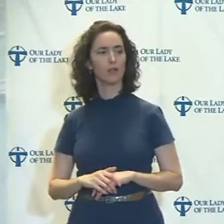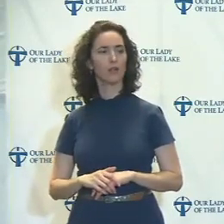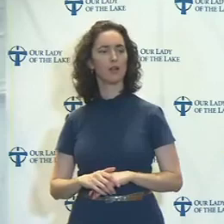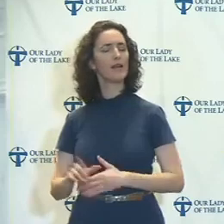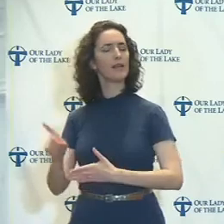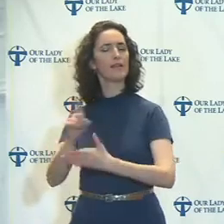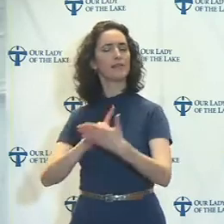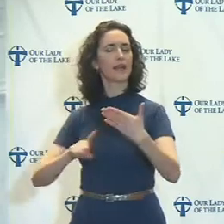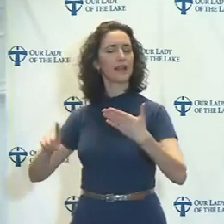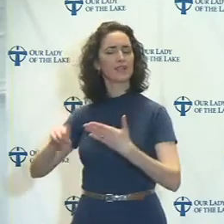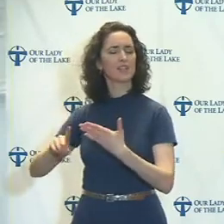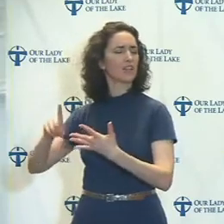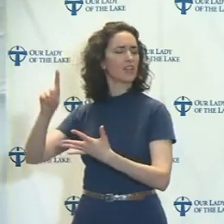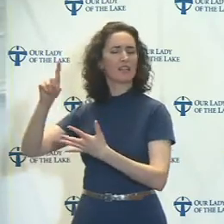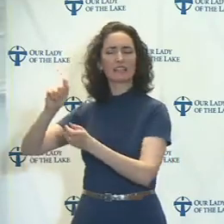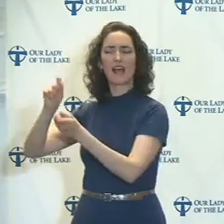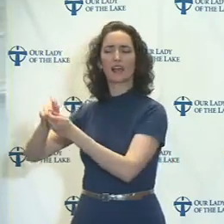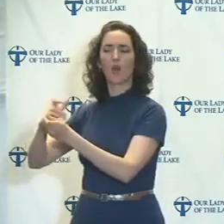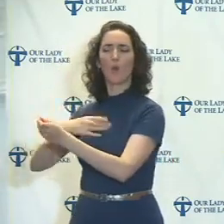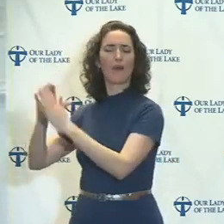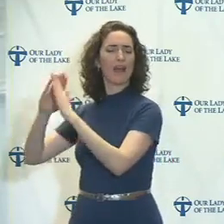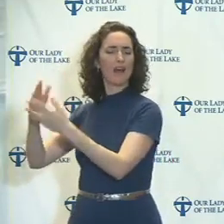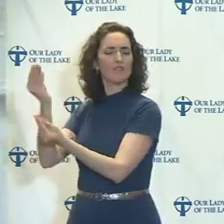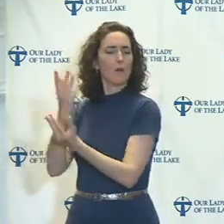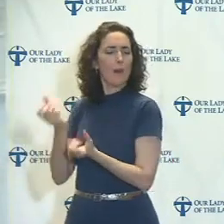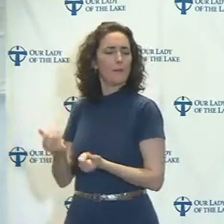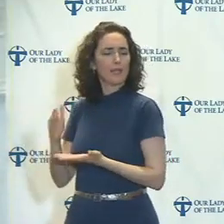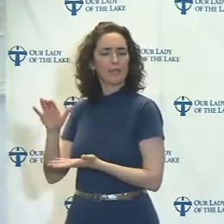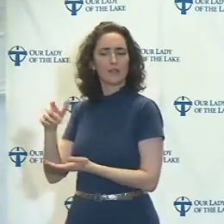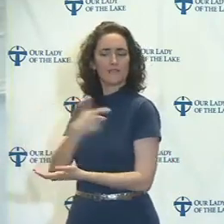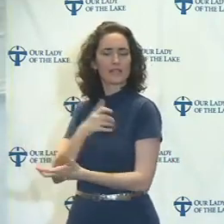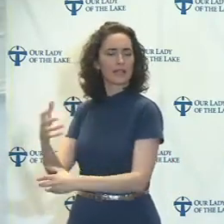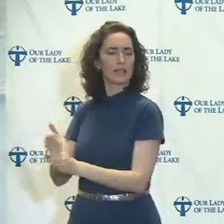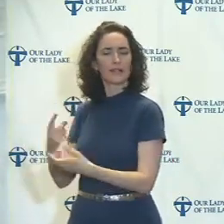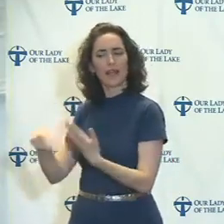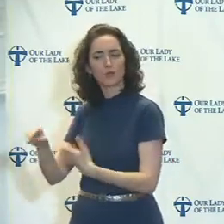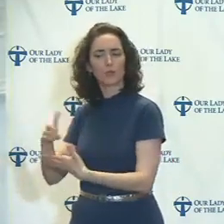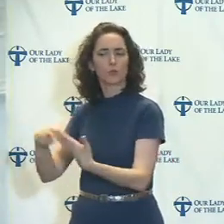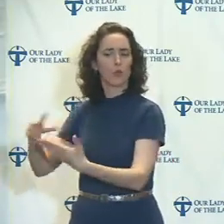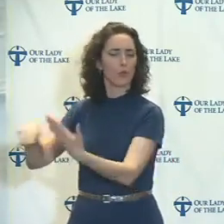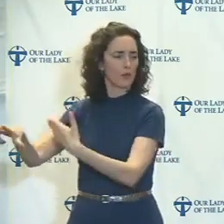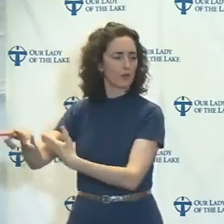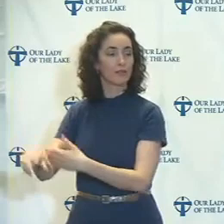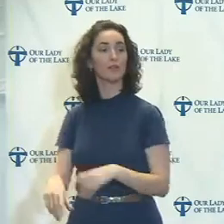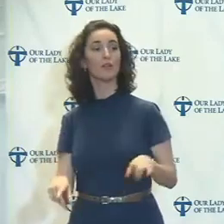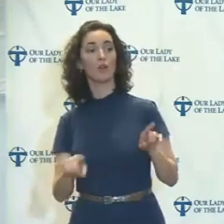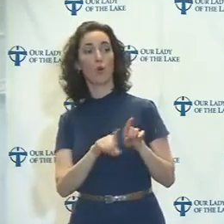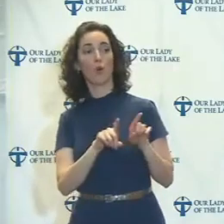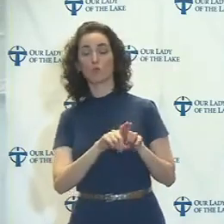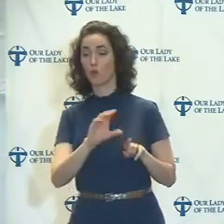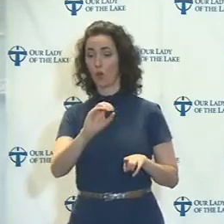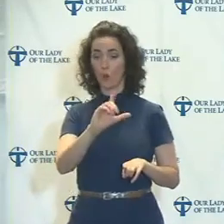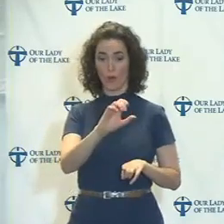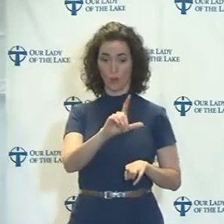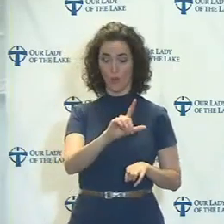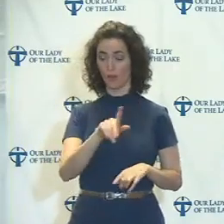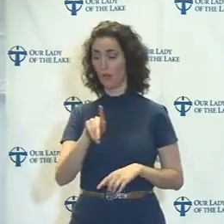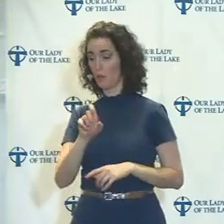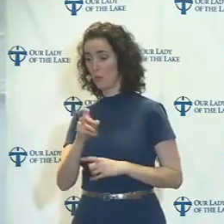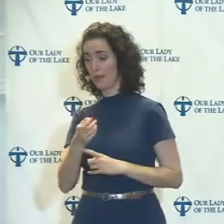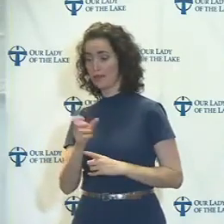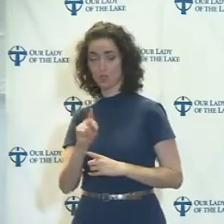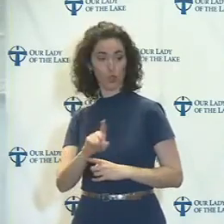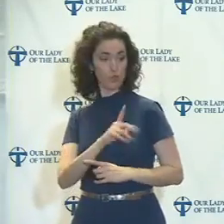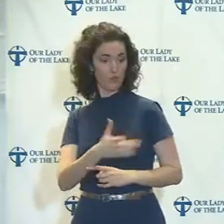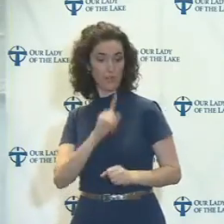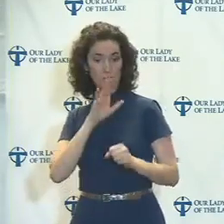getting next week and the subsequent 2 weeks? And also, have you made a commitment to Our Lady of the Lake and Pennington that you will have a certain